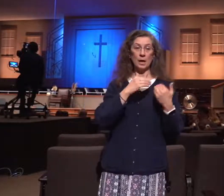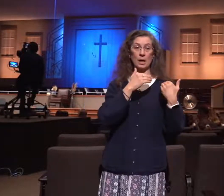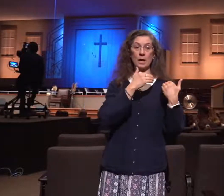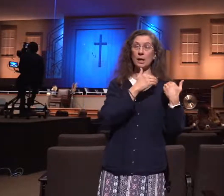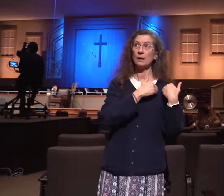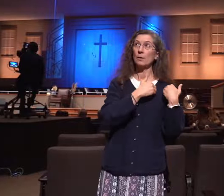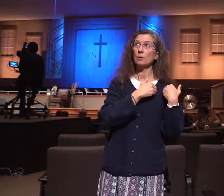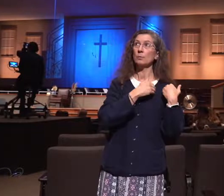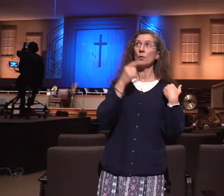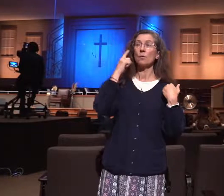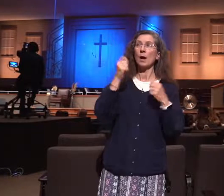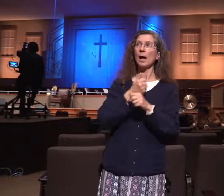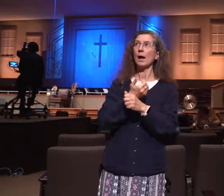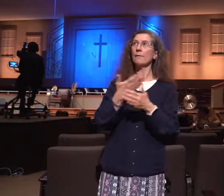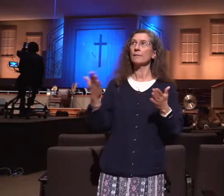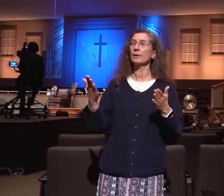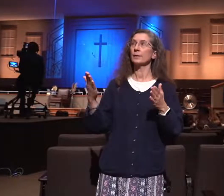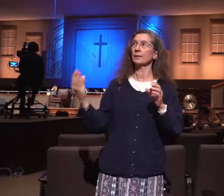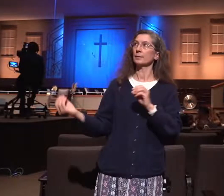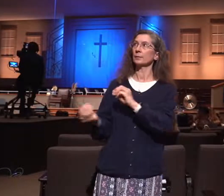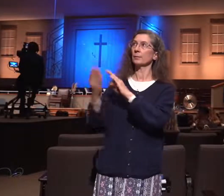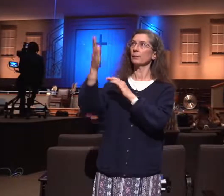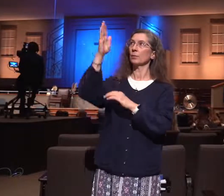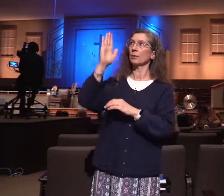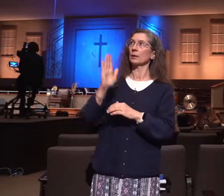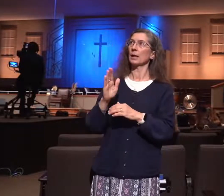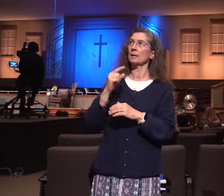everything he gives us.